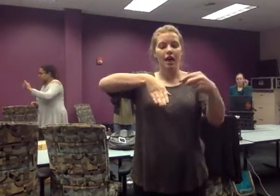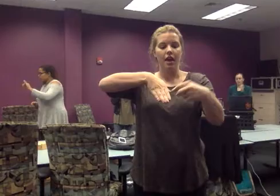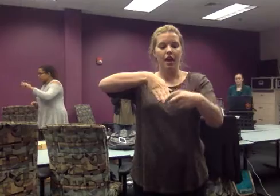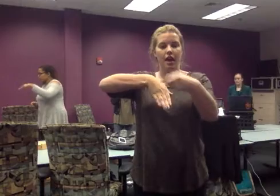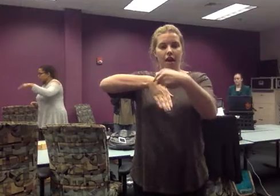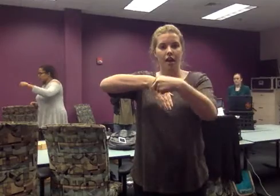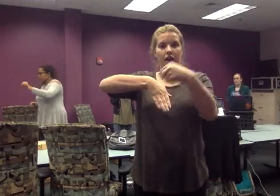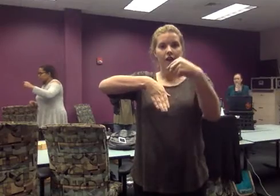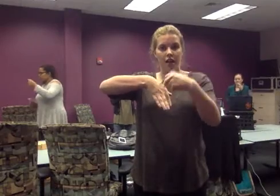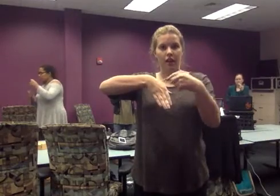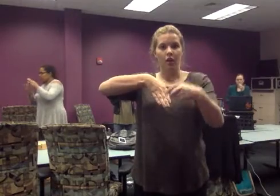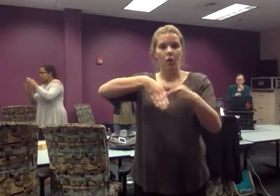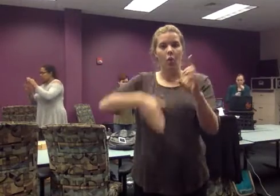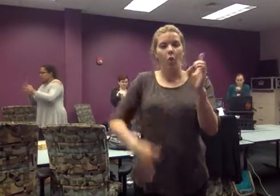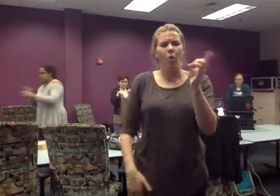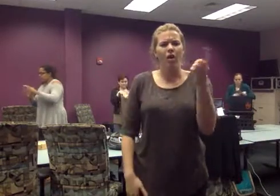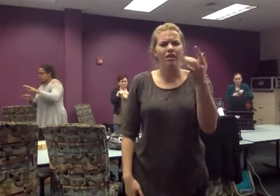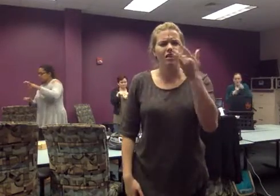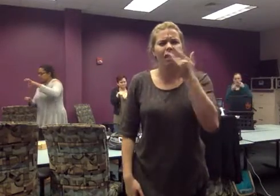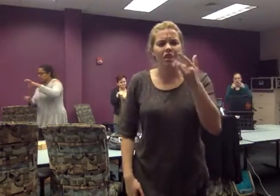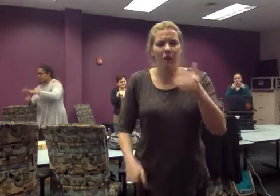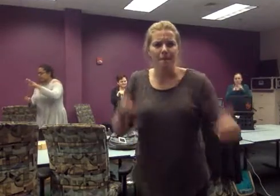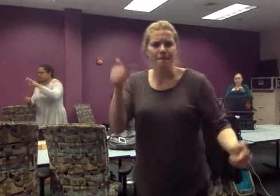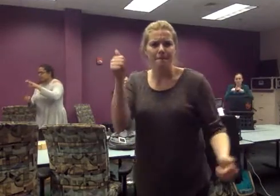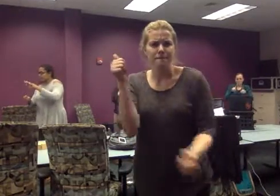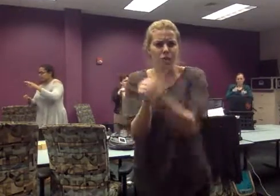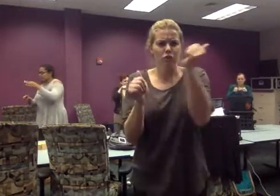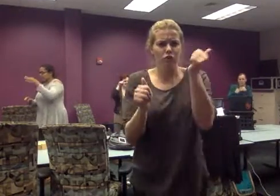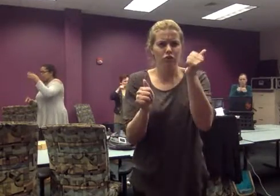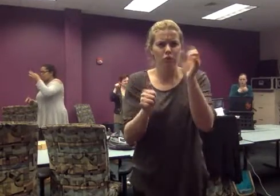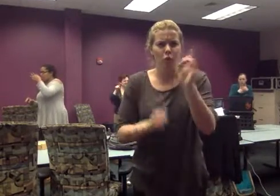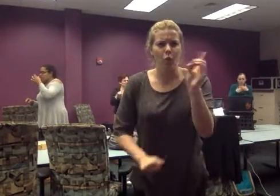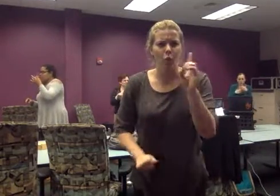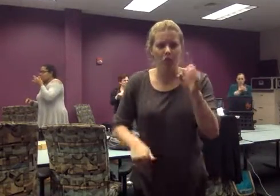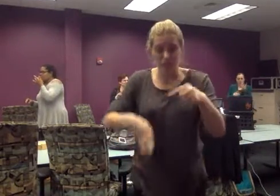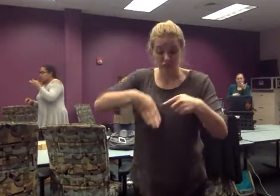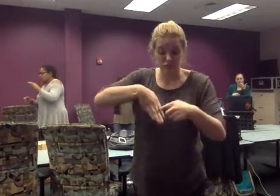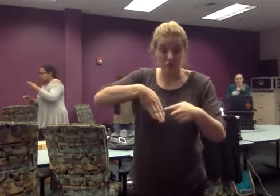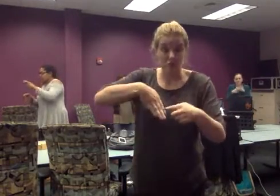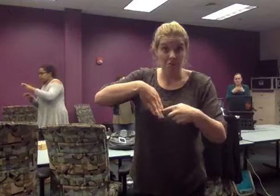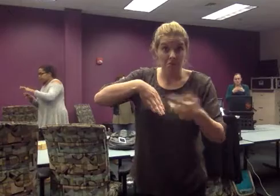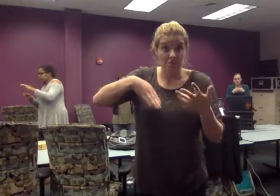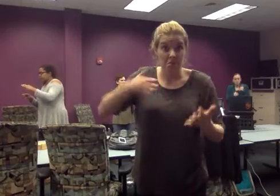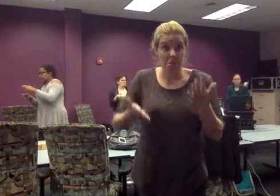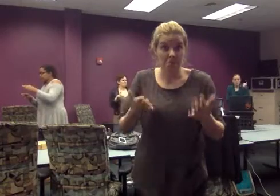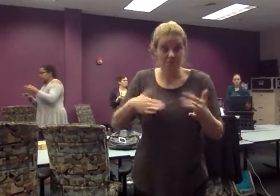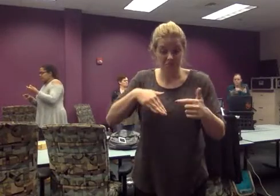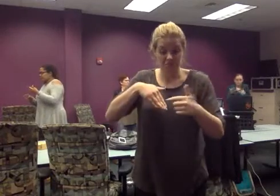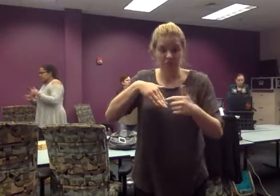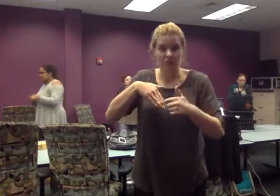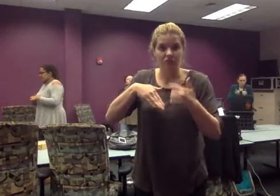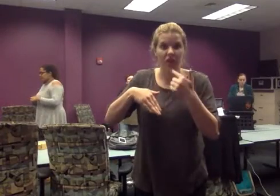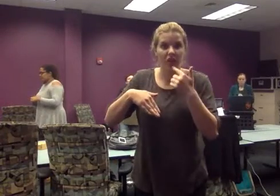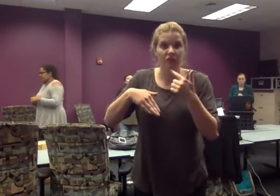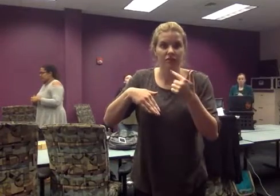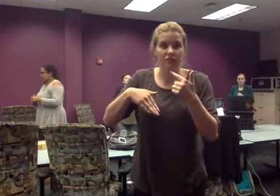but notice where you can taste it more intensely. You'll really have a surprise, I think, in this lesson. So in between times, you'll be